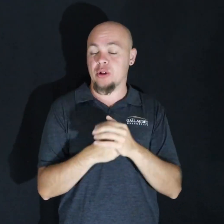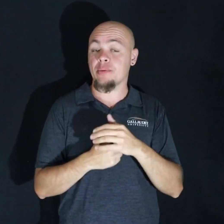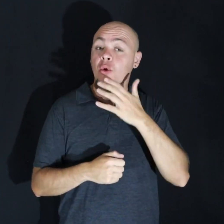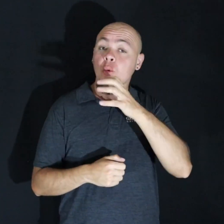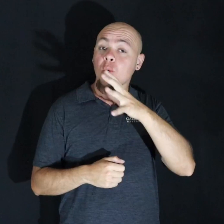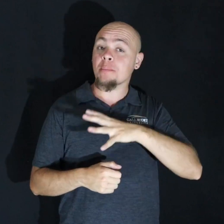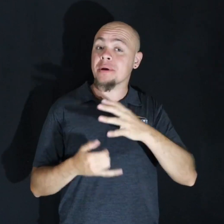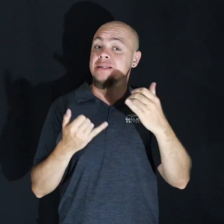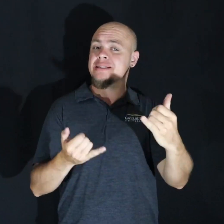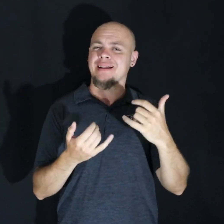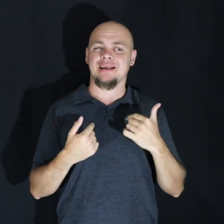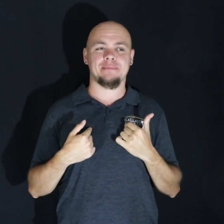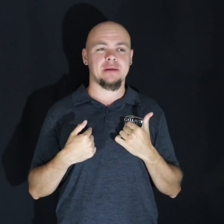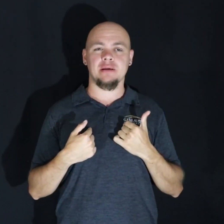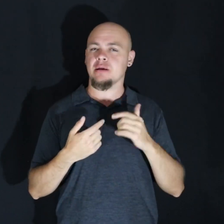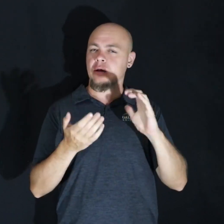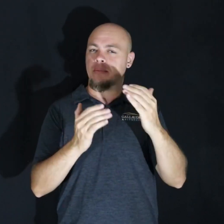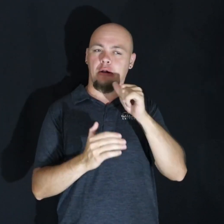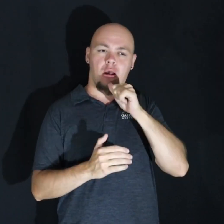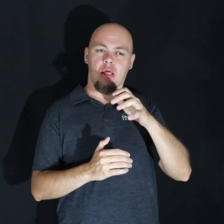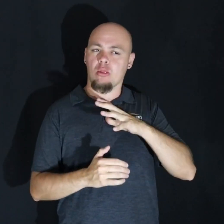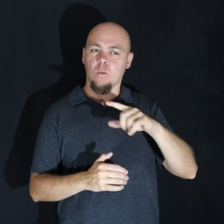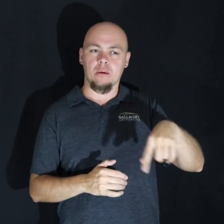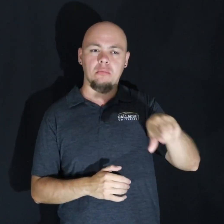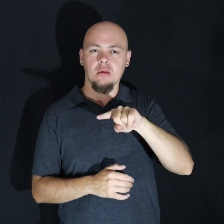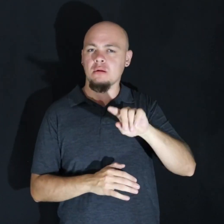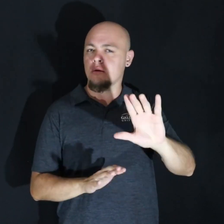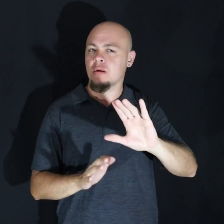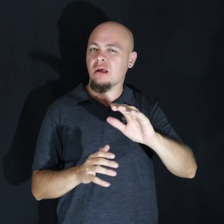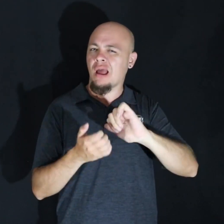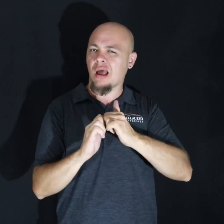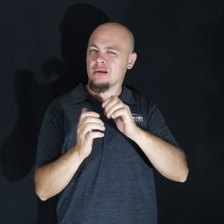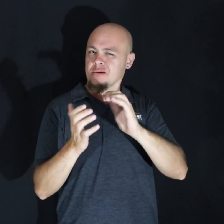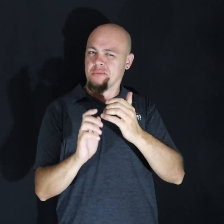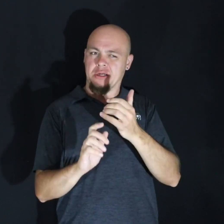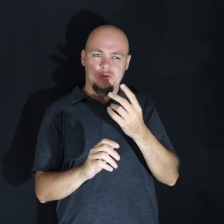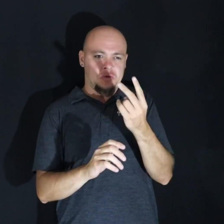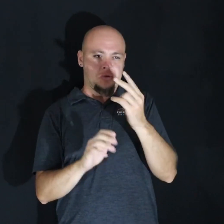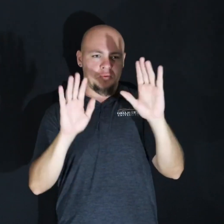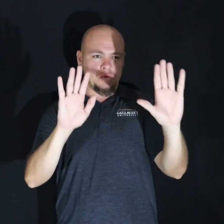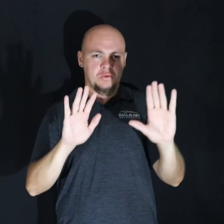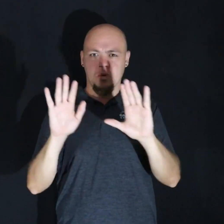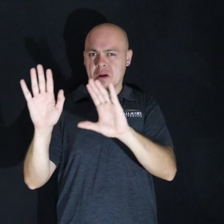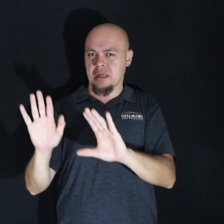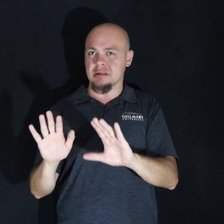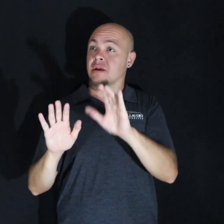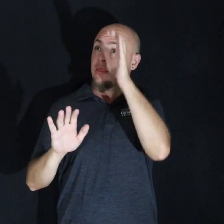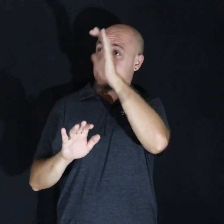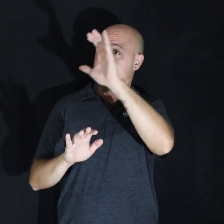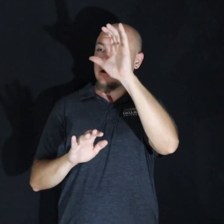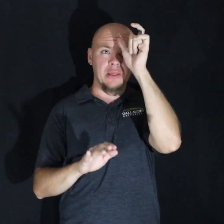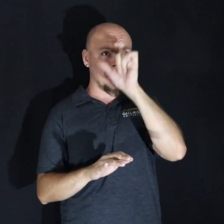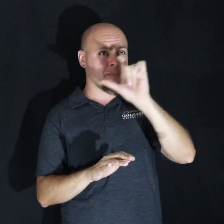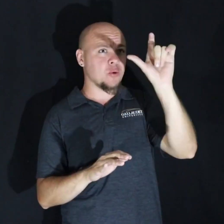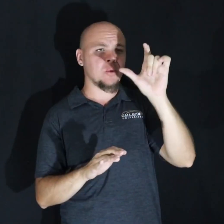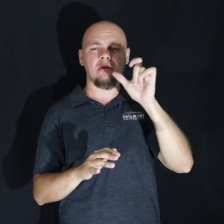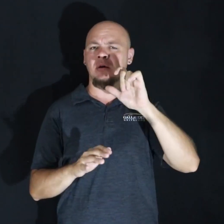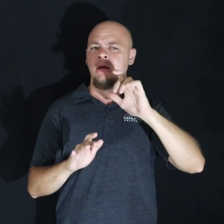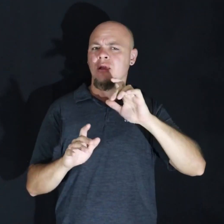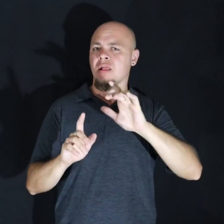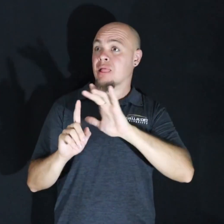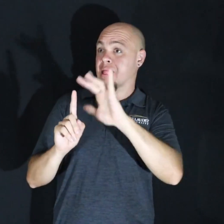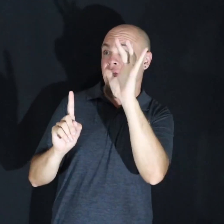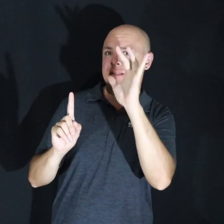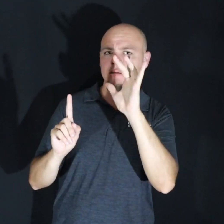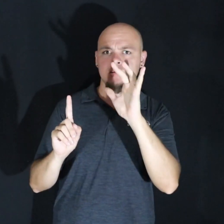I am today doesn't compare myself to other women, because how are you going to compare two greats, the sun to the moon, light with